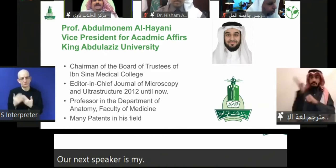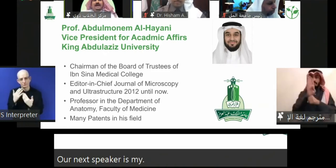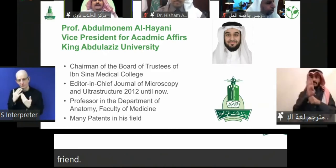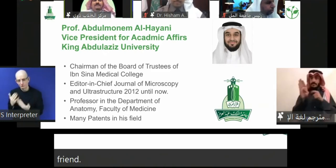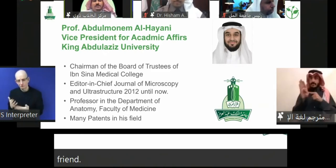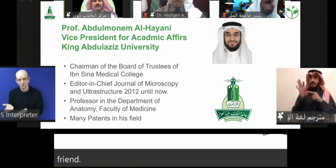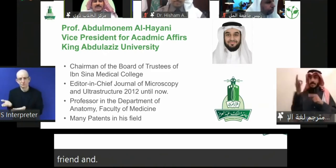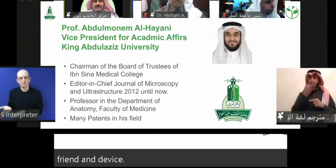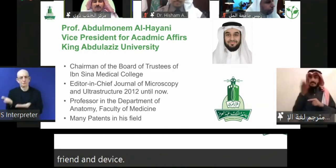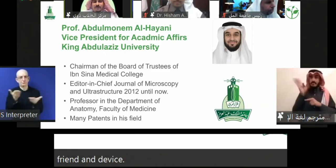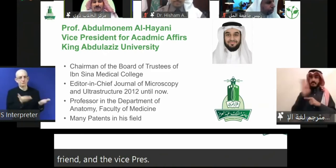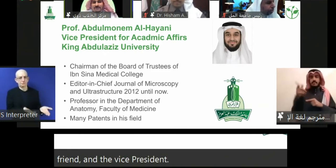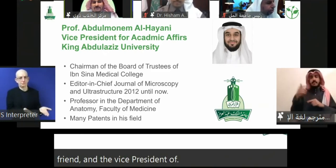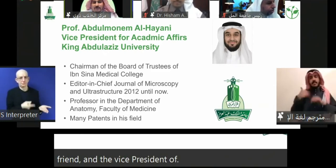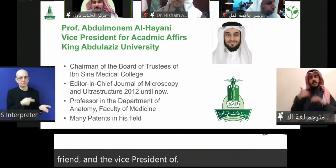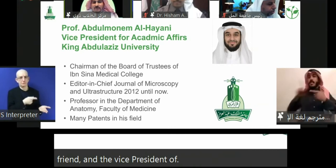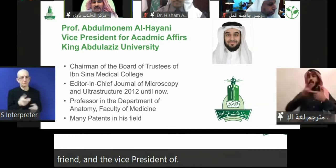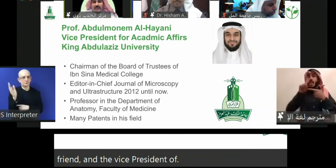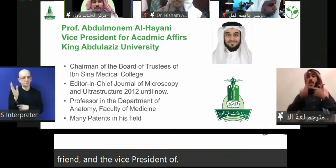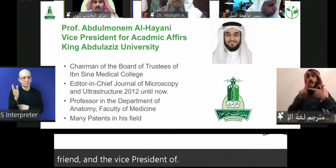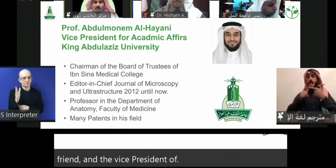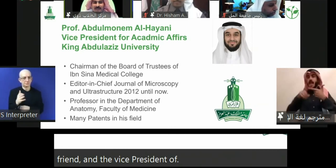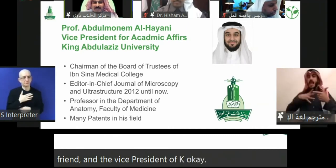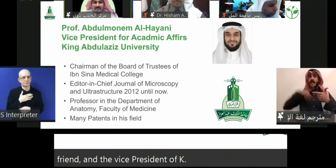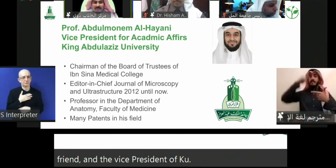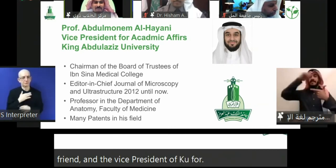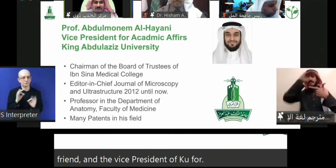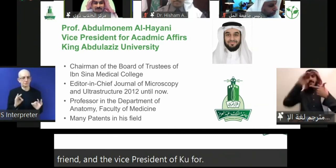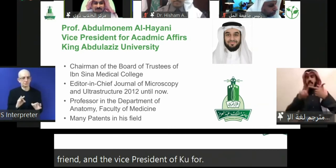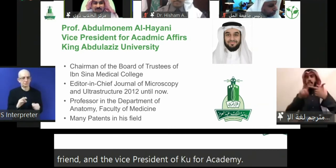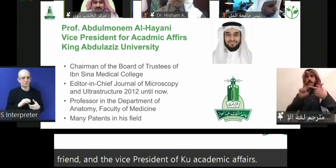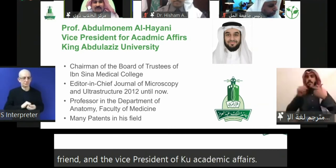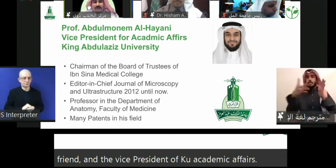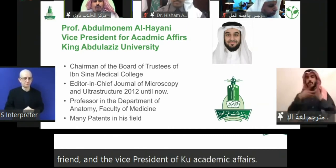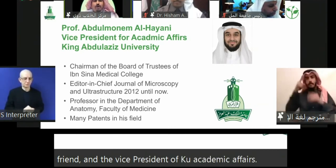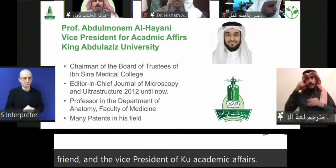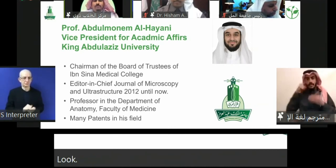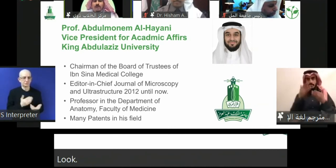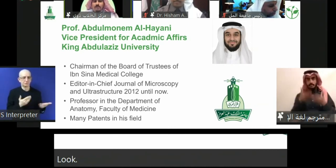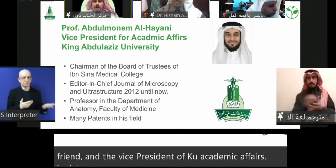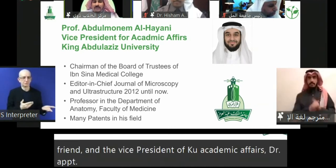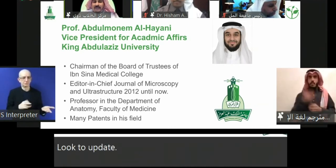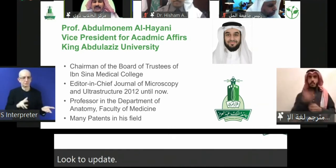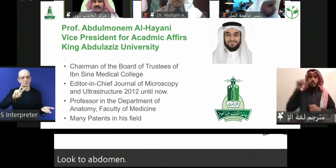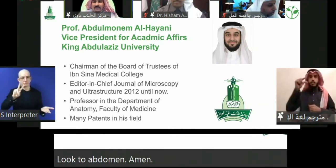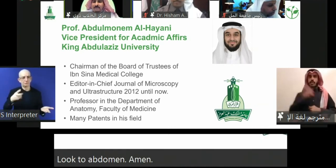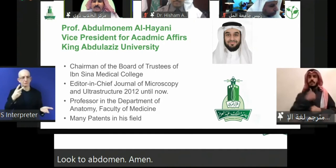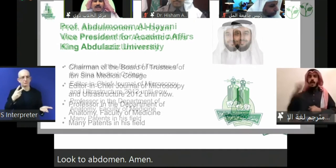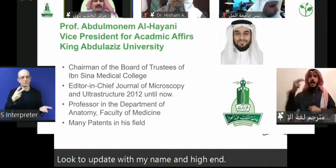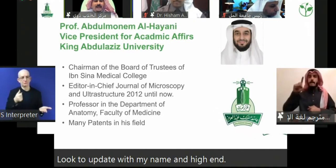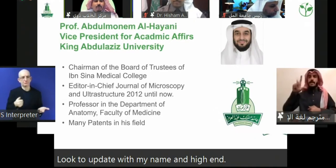friend and the vice president of KAU for Academic Affairs, Dr. Abdulmonem